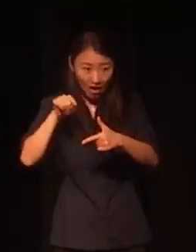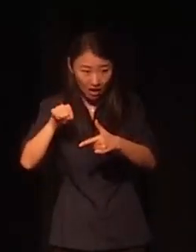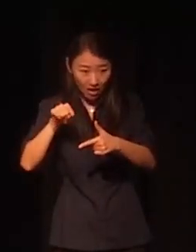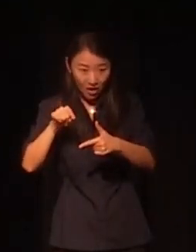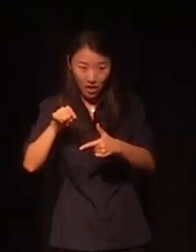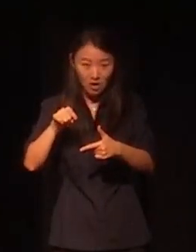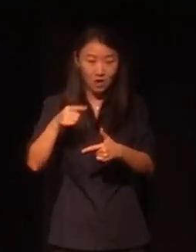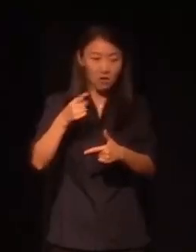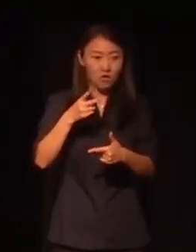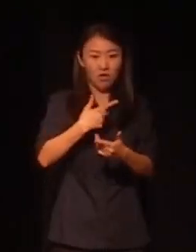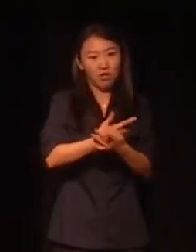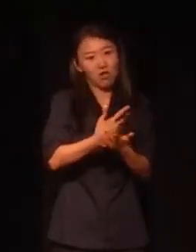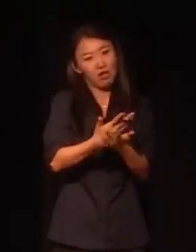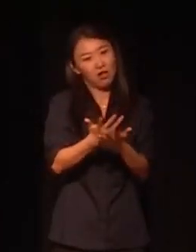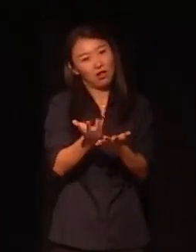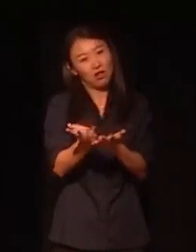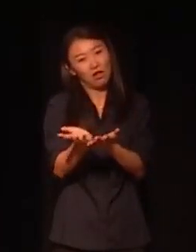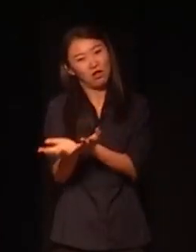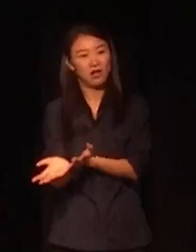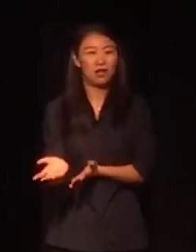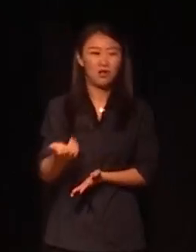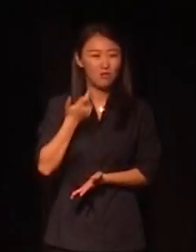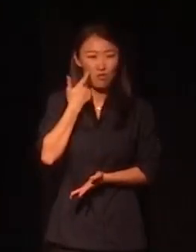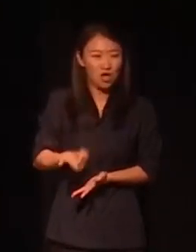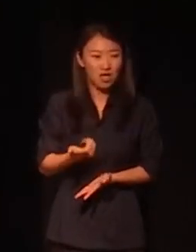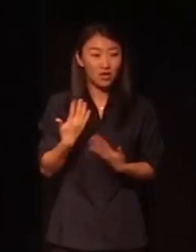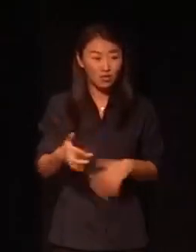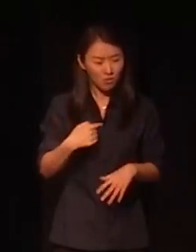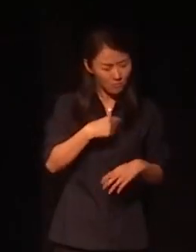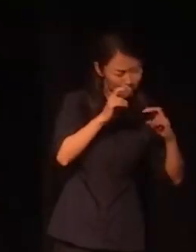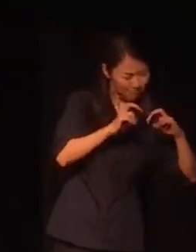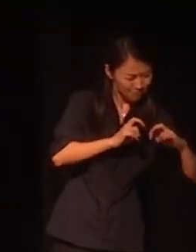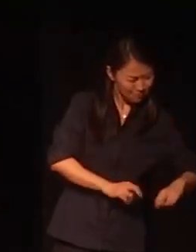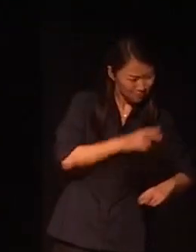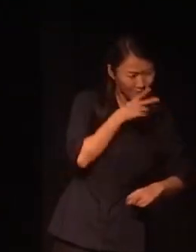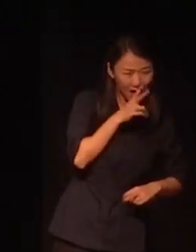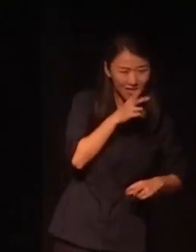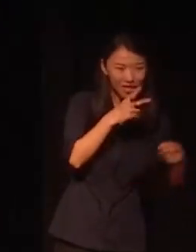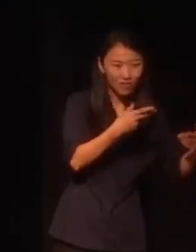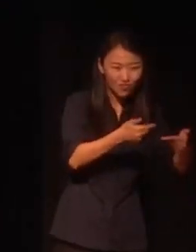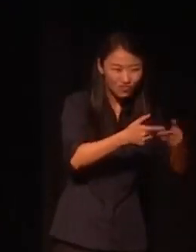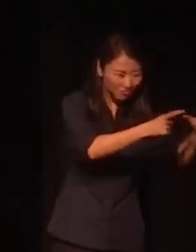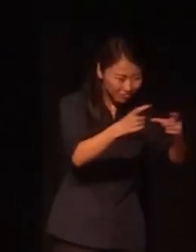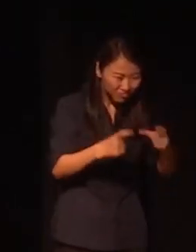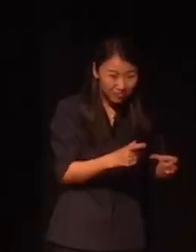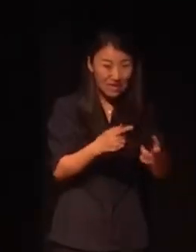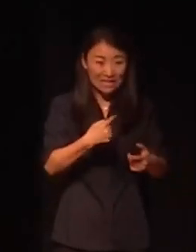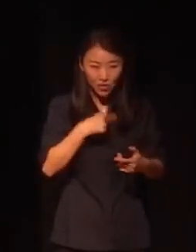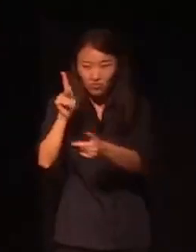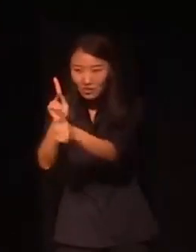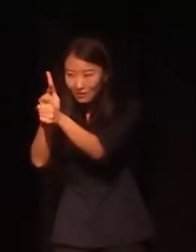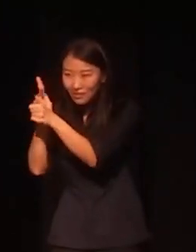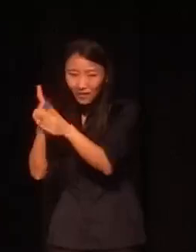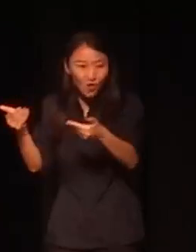so numerous. When I study this TransRecipe, I have to study many cookbooks and so on and so forth,